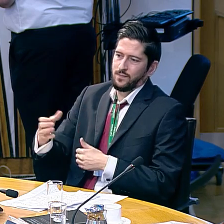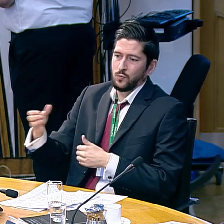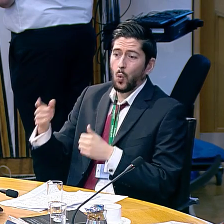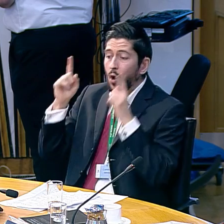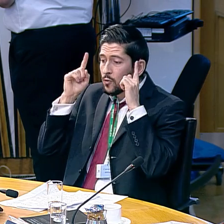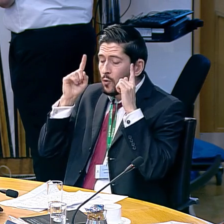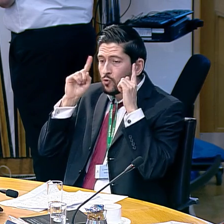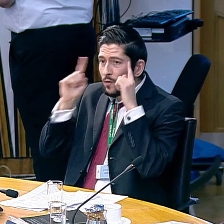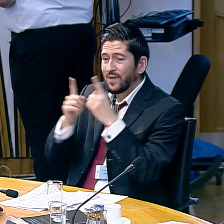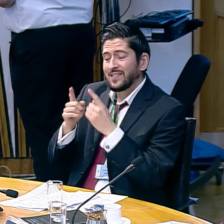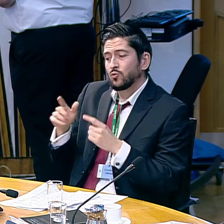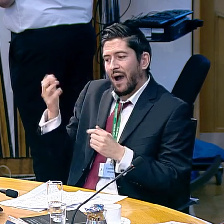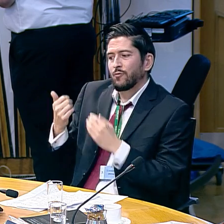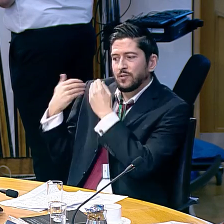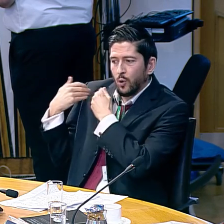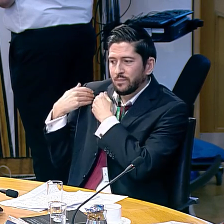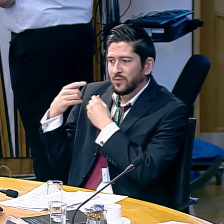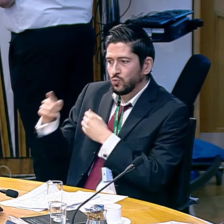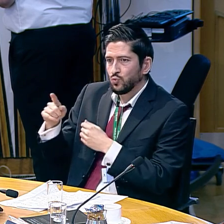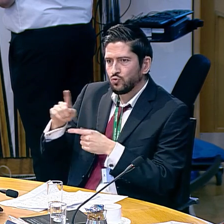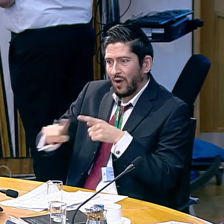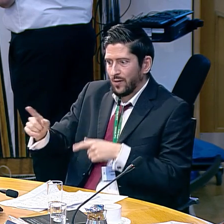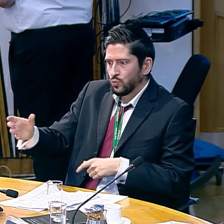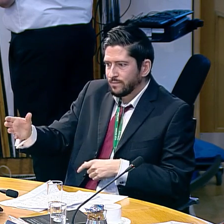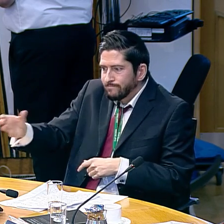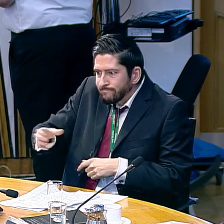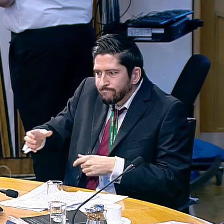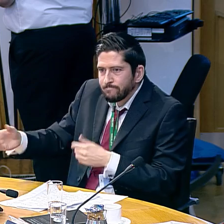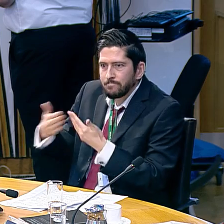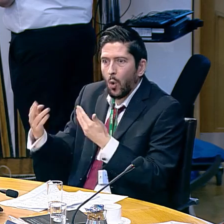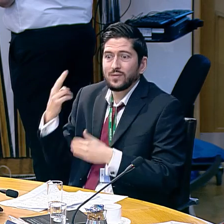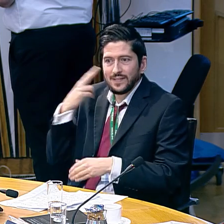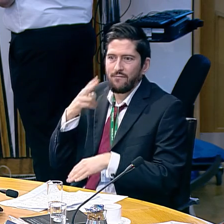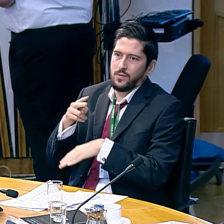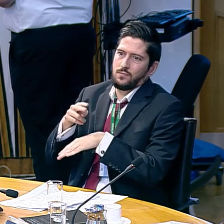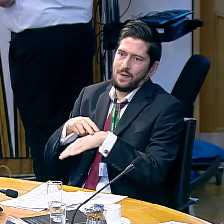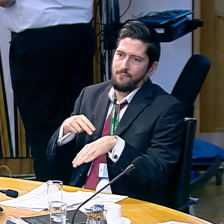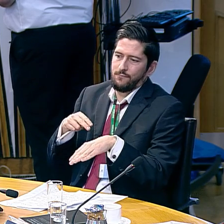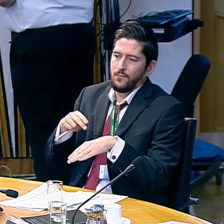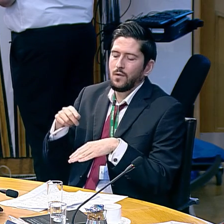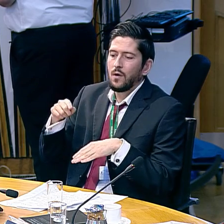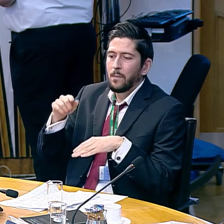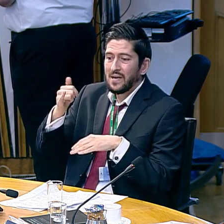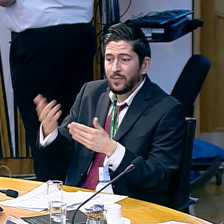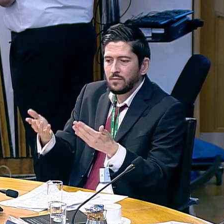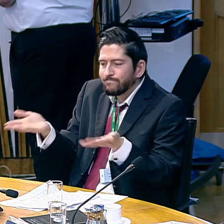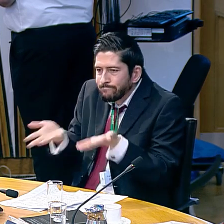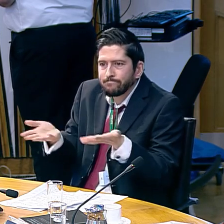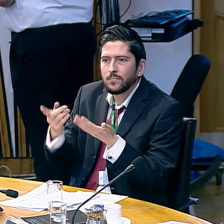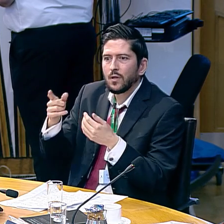so good for deaf students to have someone deaf to speak to at university. So if universities could try to recruit more deaf staff